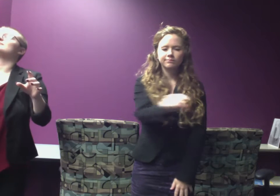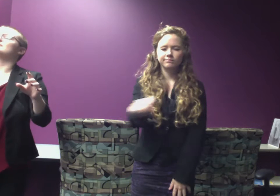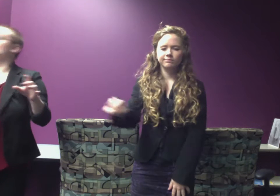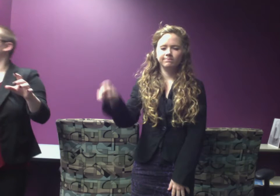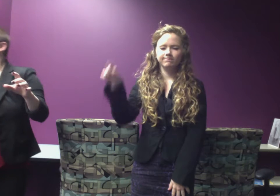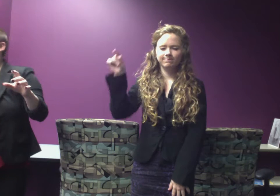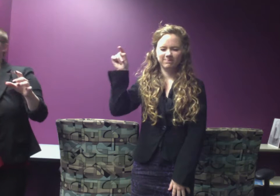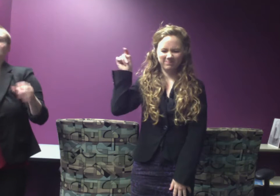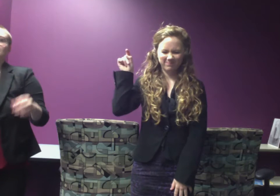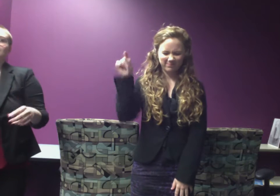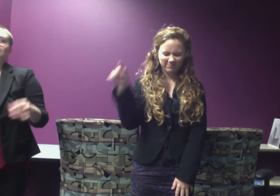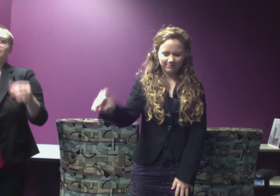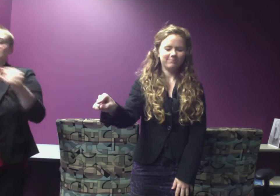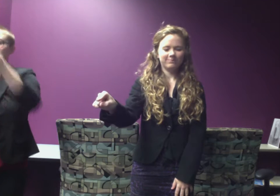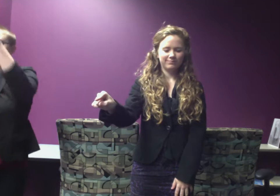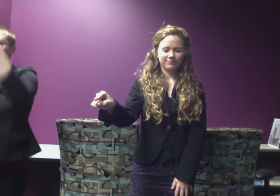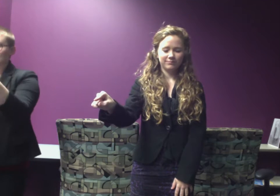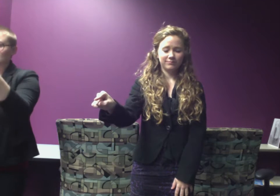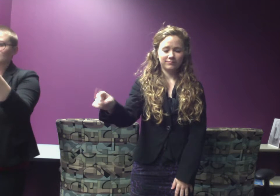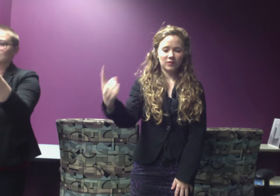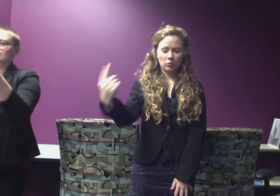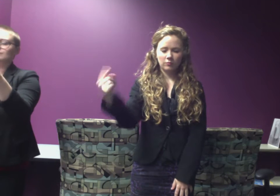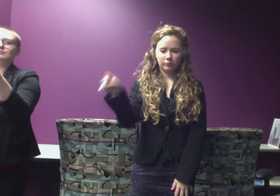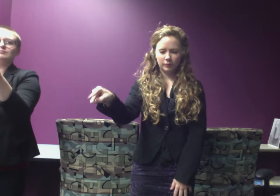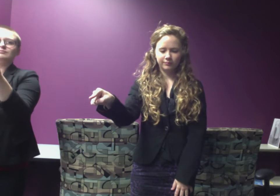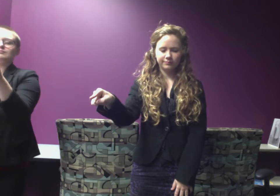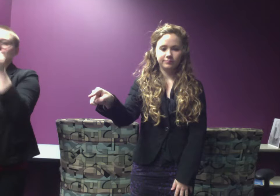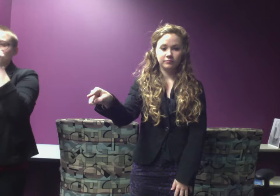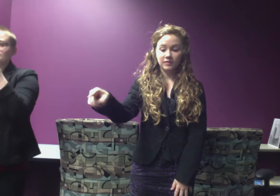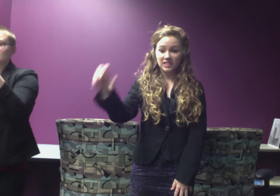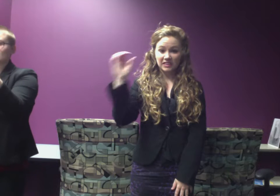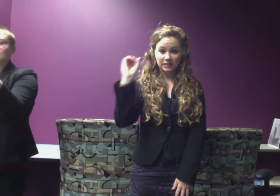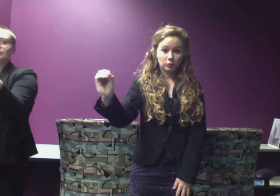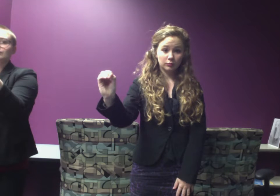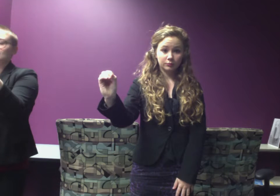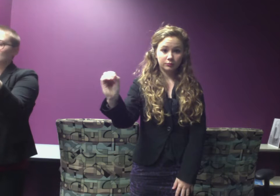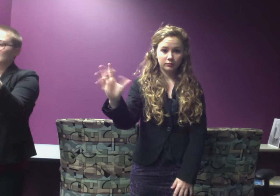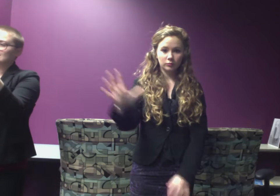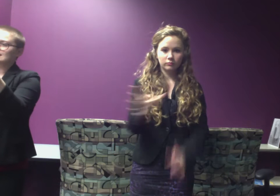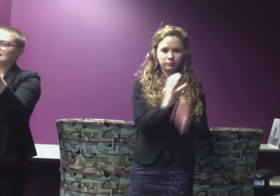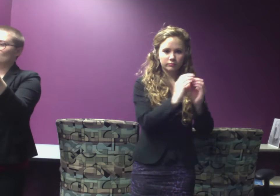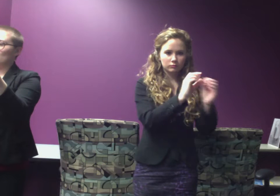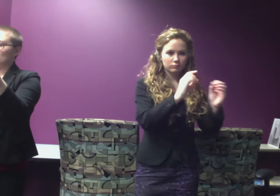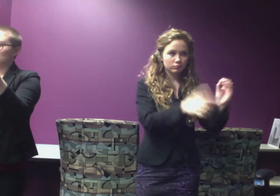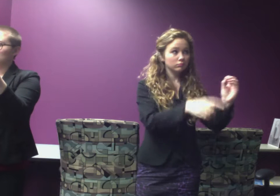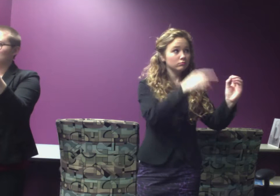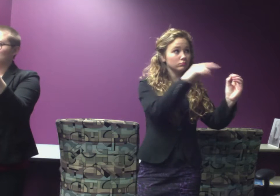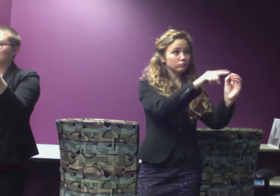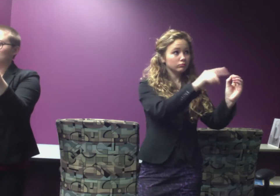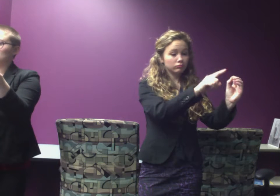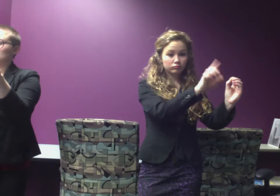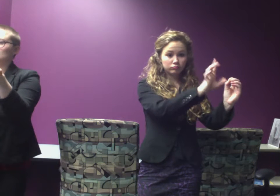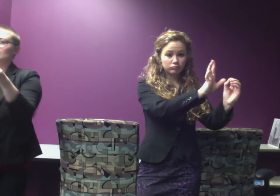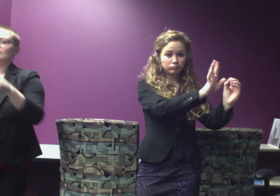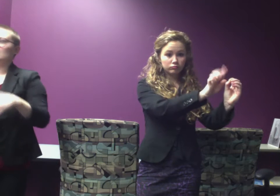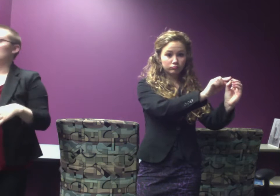okay, there's 1 point, and you put 0 above that. Then, arbitrarily, anywhere to the right of that, you